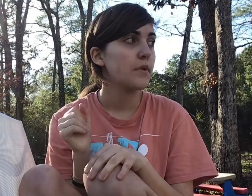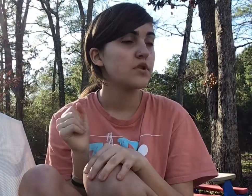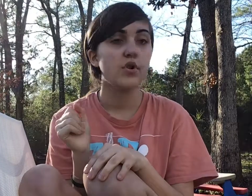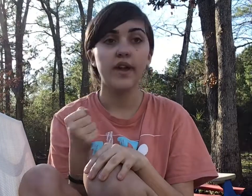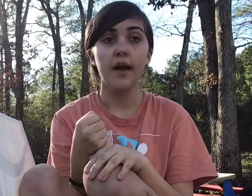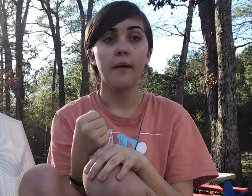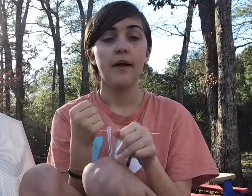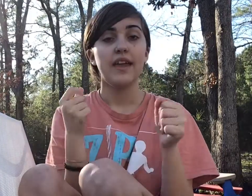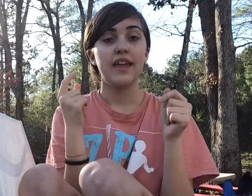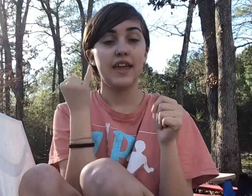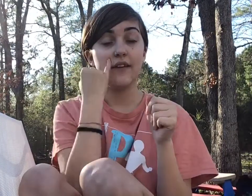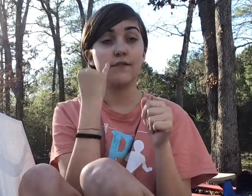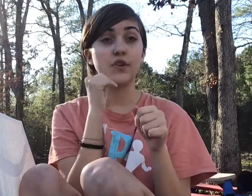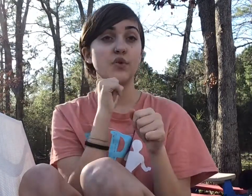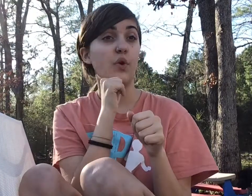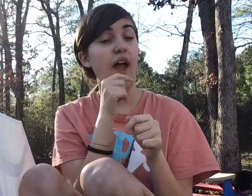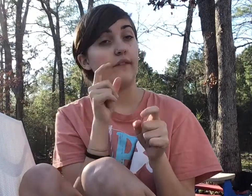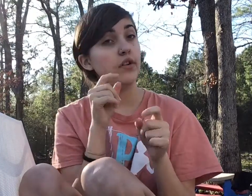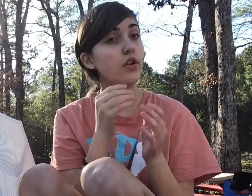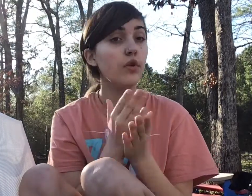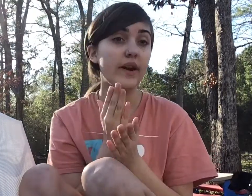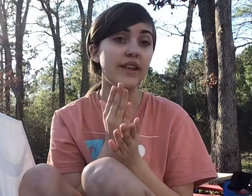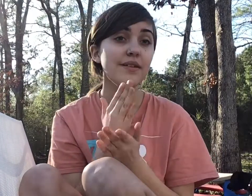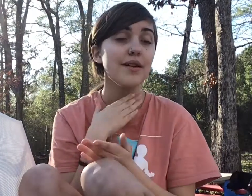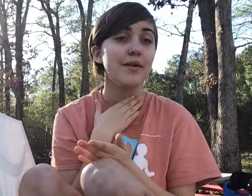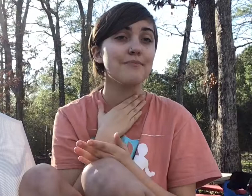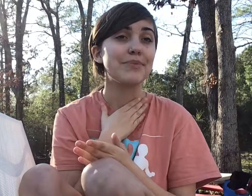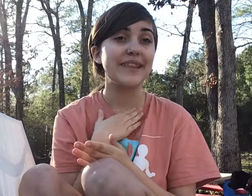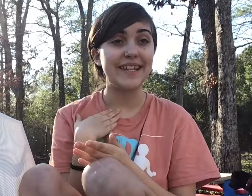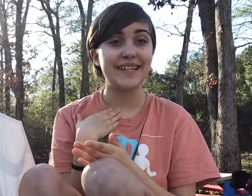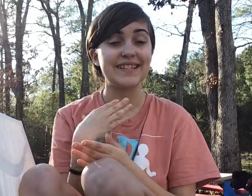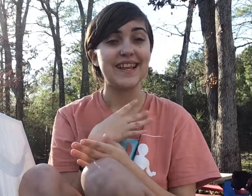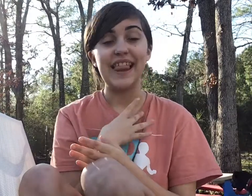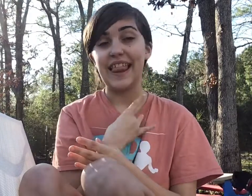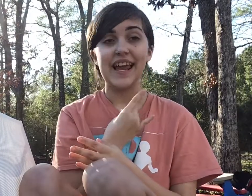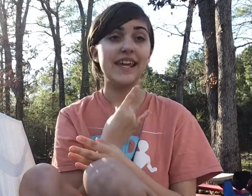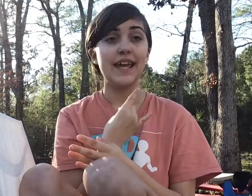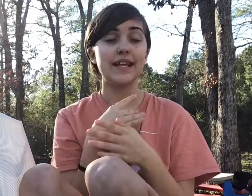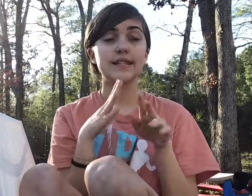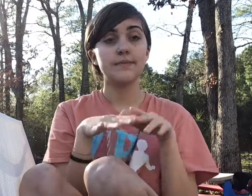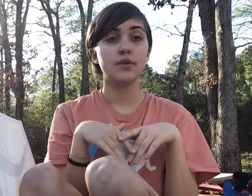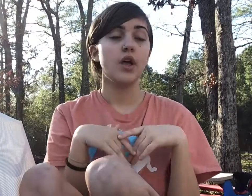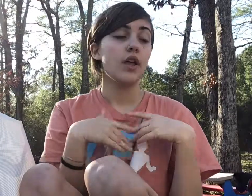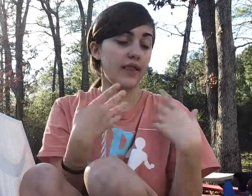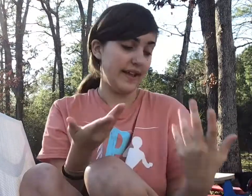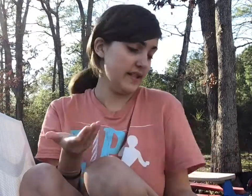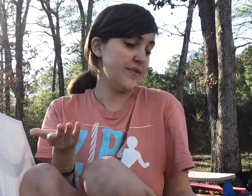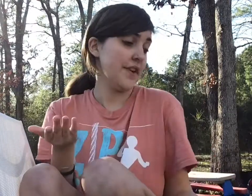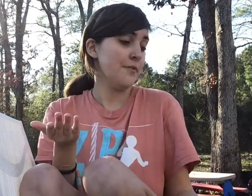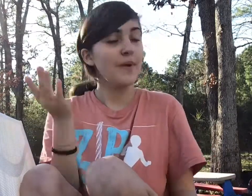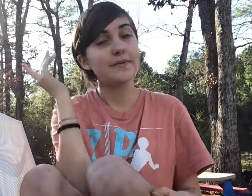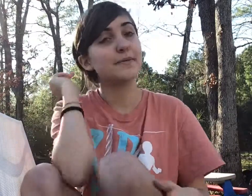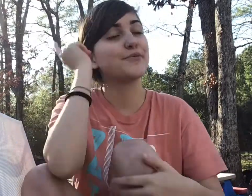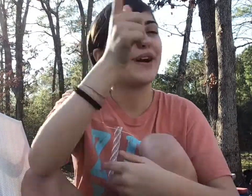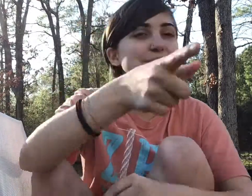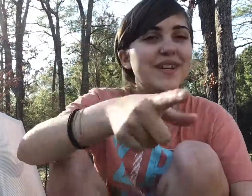So yeah, if you haven't already, please like this video and subscribe to my